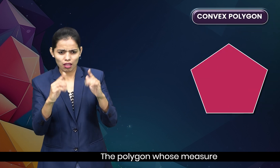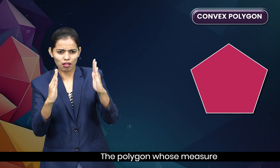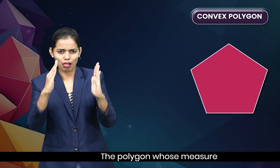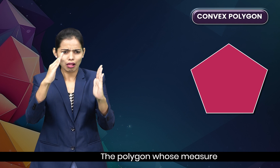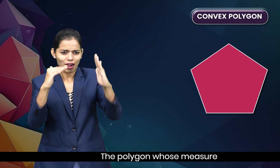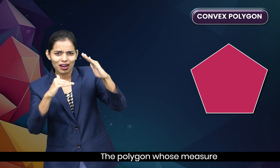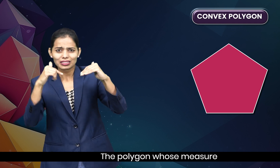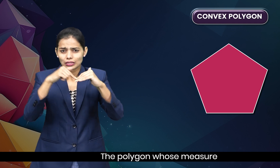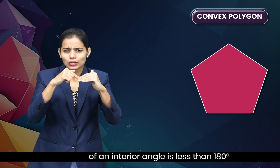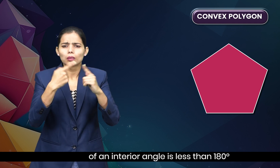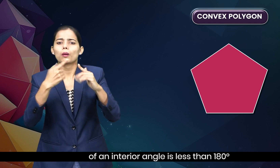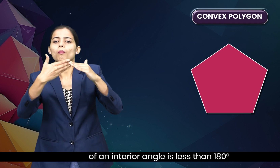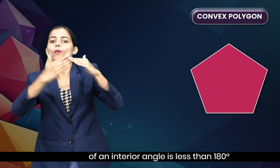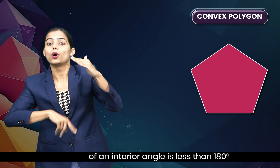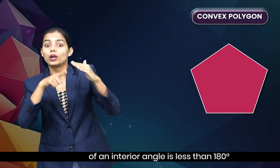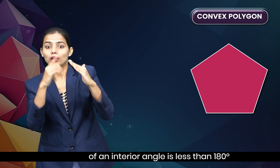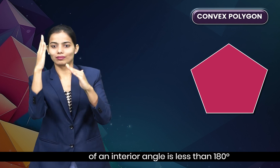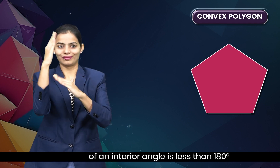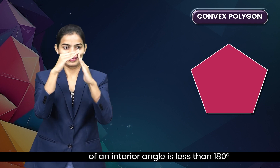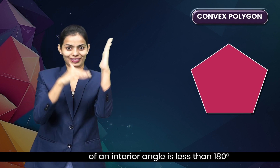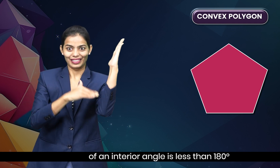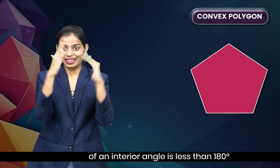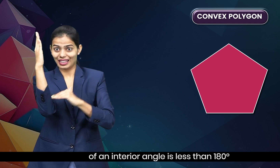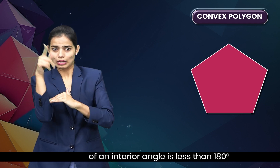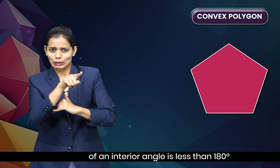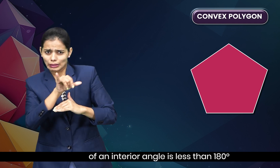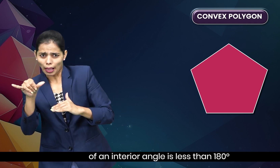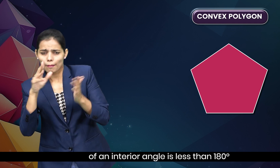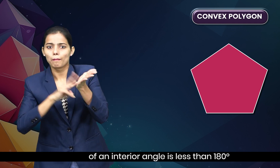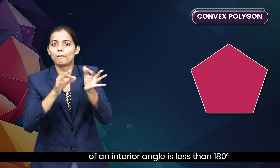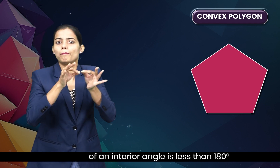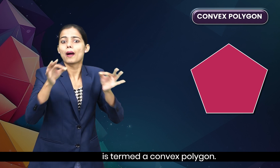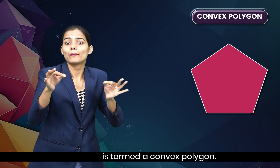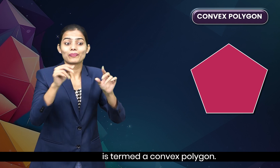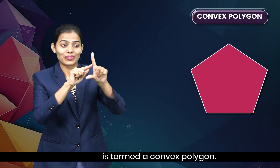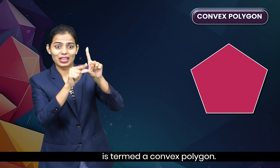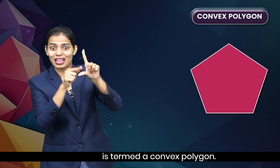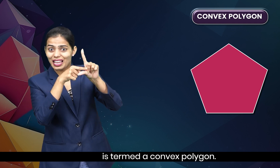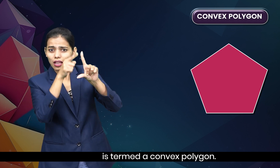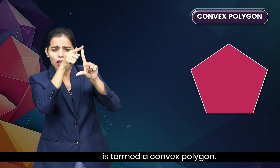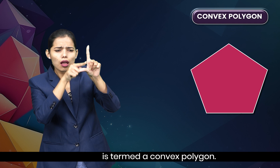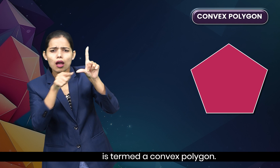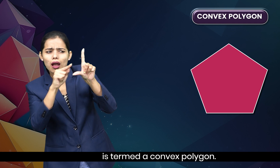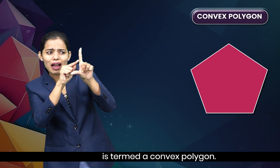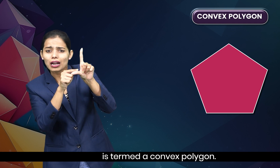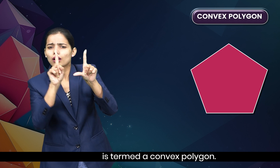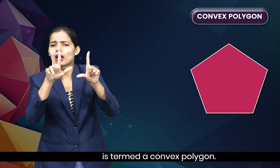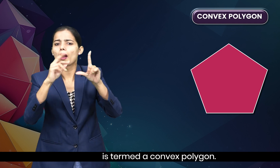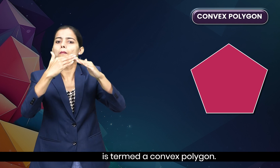polygon whose measure of an interior angle is less than 180 degree is termed a convex polygon.